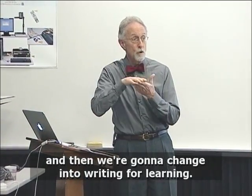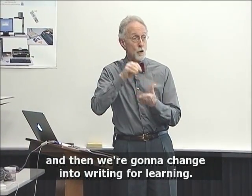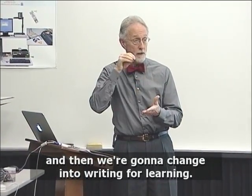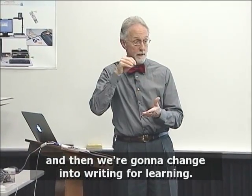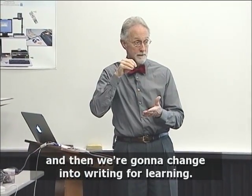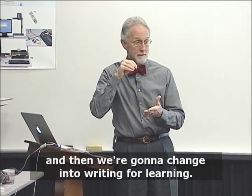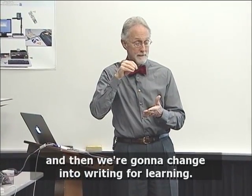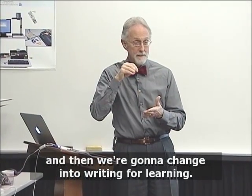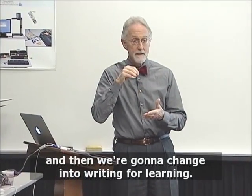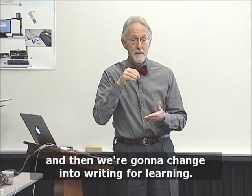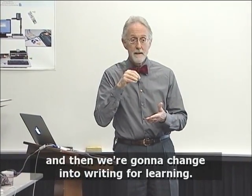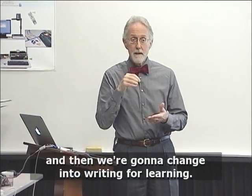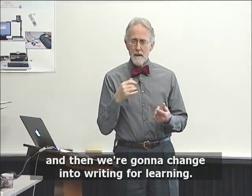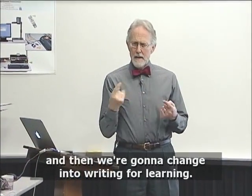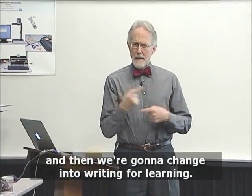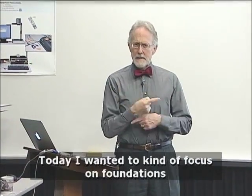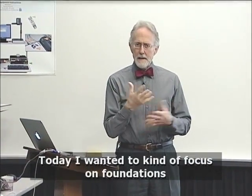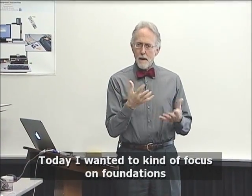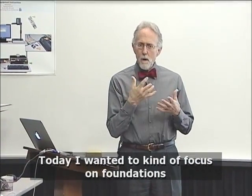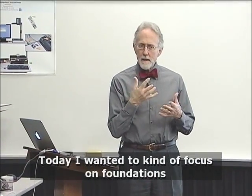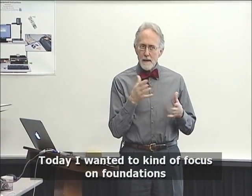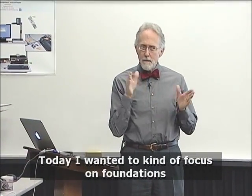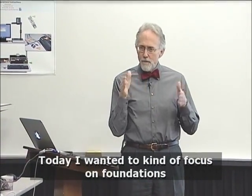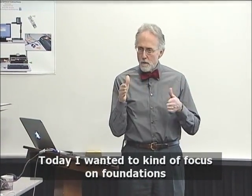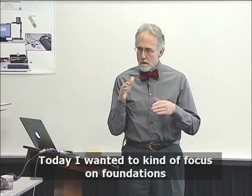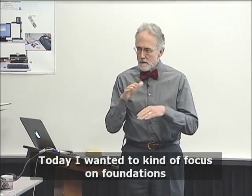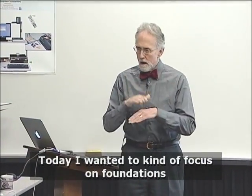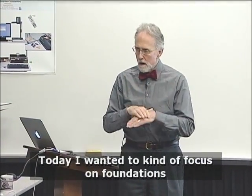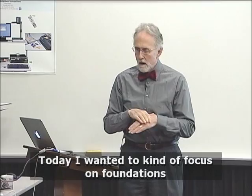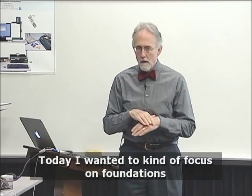learning. Today I wanted to kind of focus on